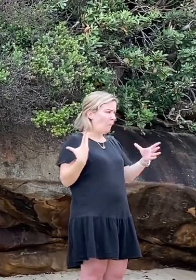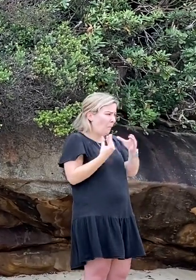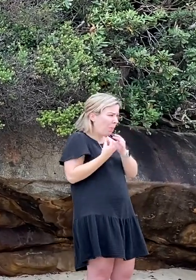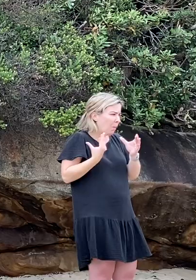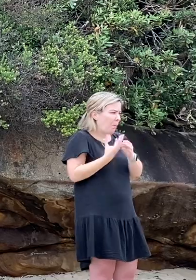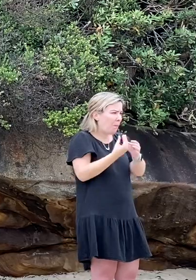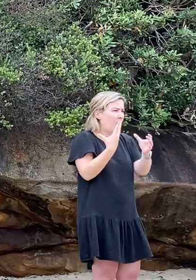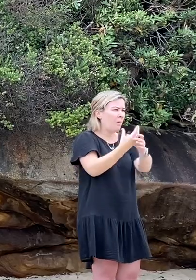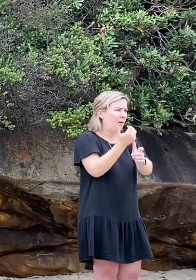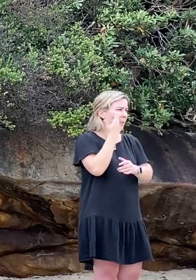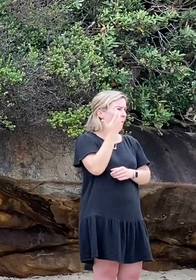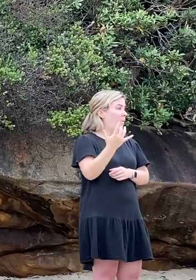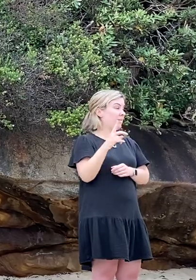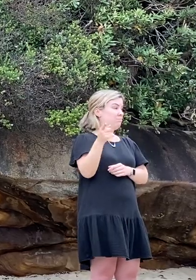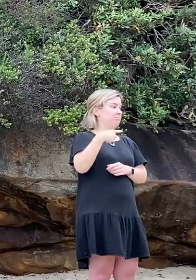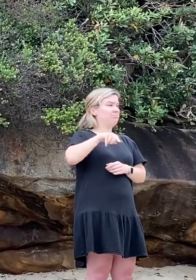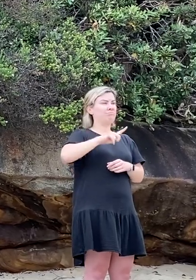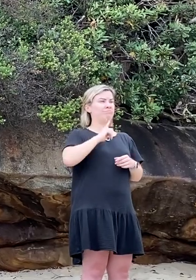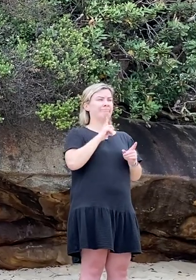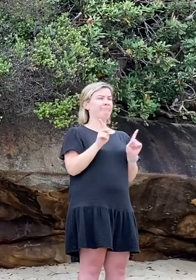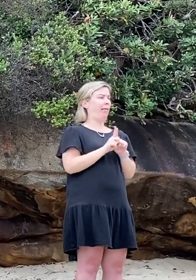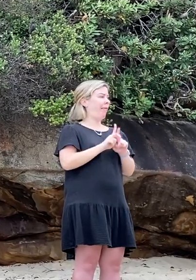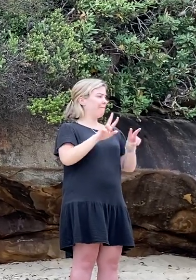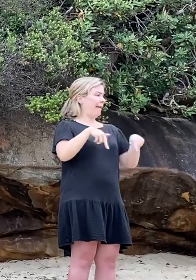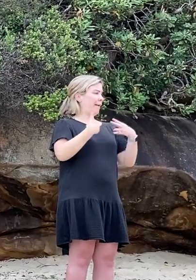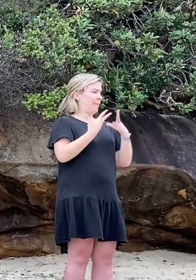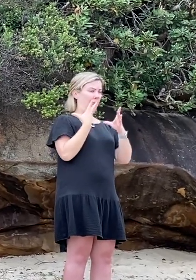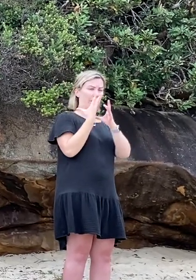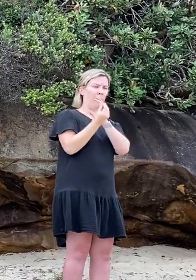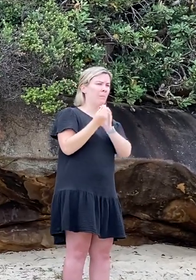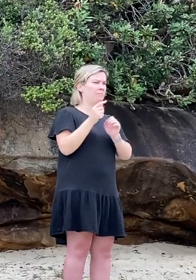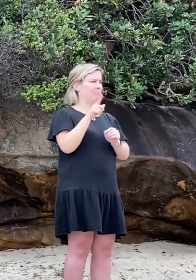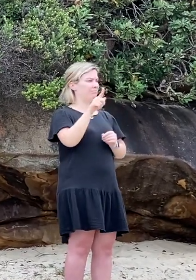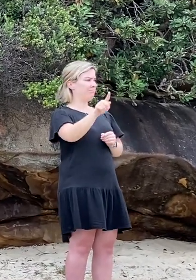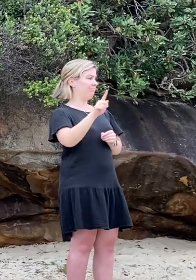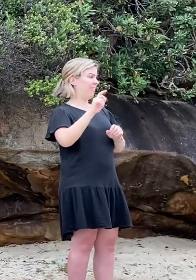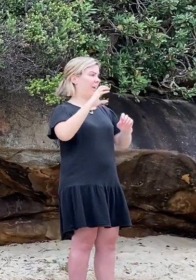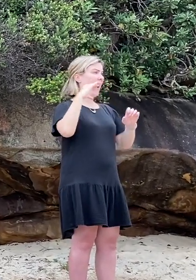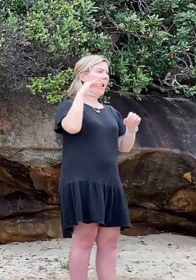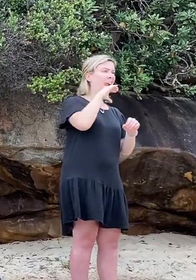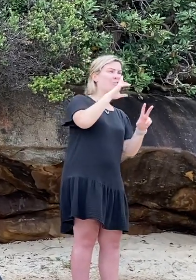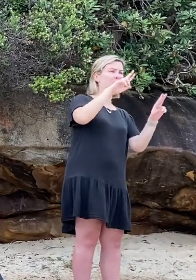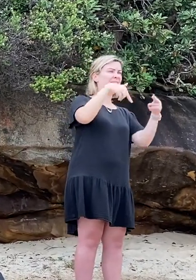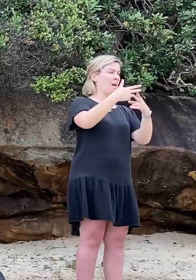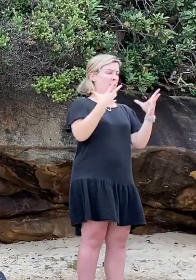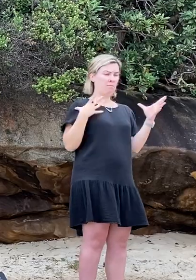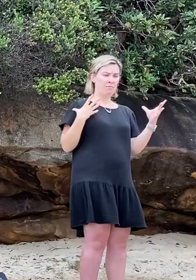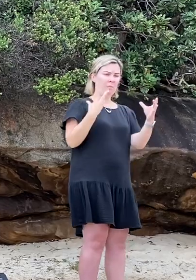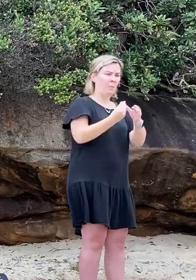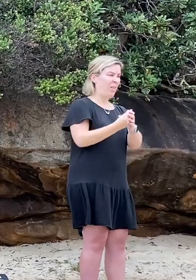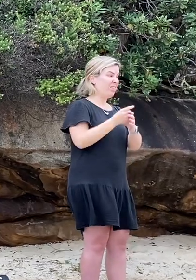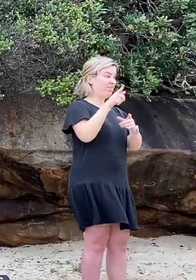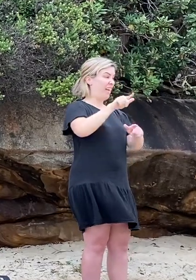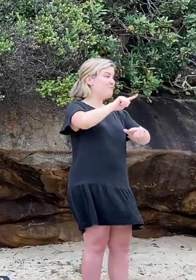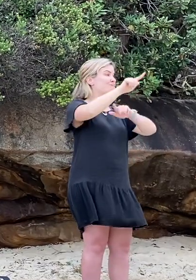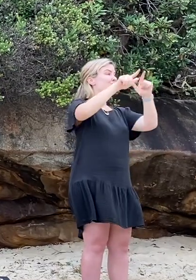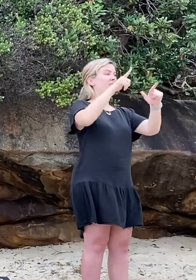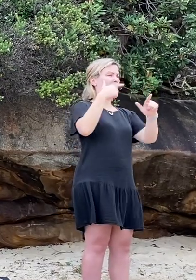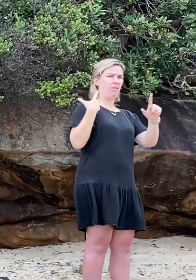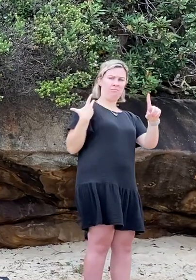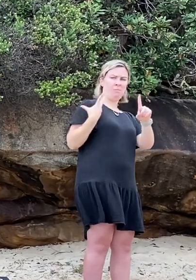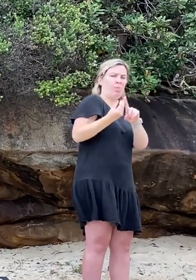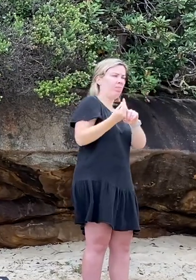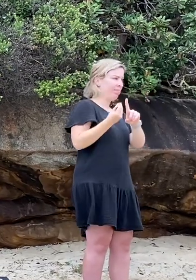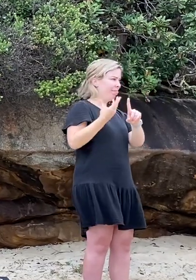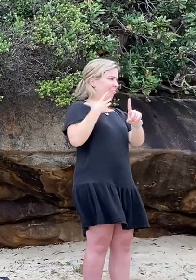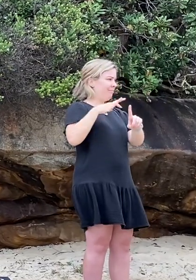just treated us like family. We were at the dinners and the lunches, and they took us for trips alongside the work. But I often worked for